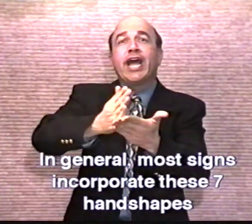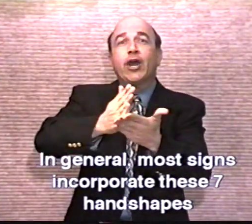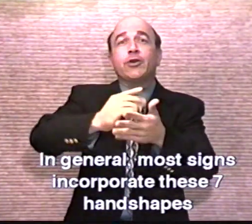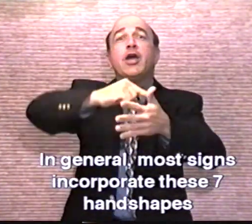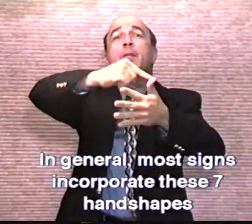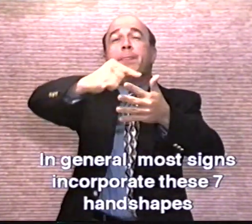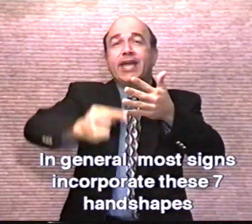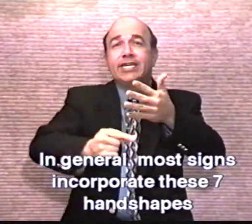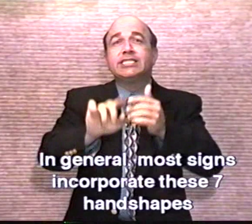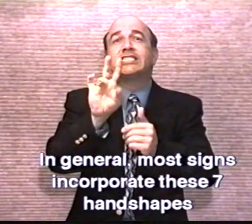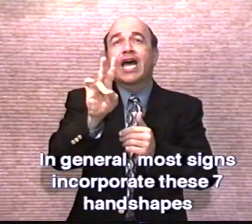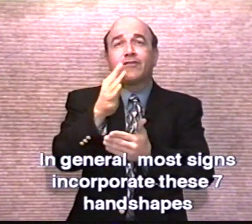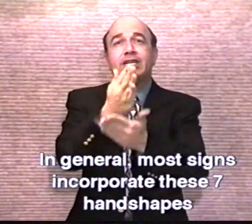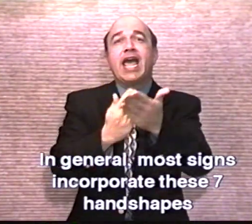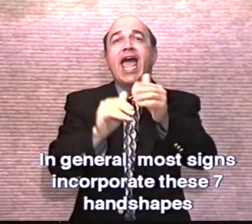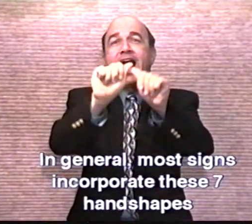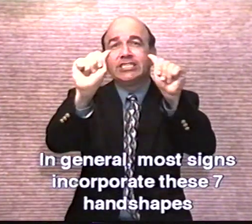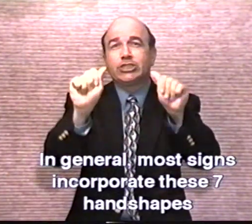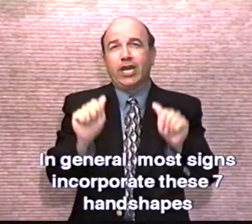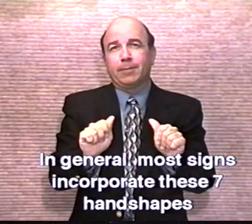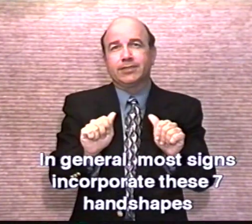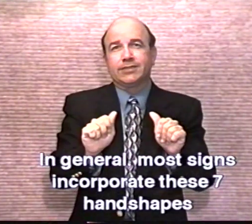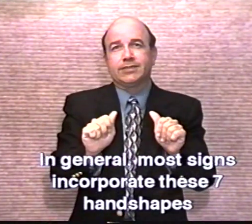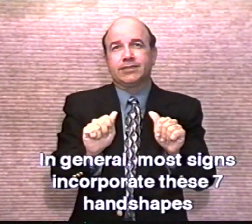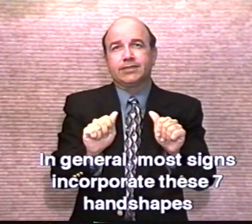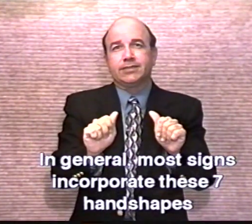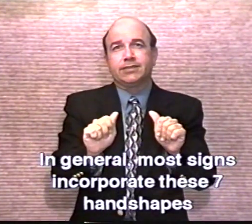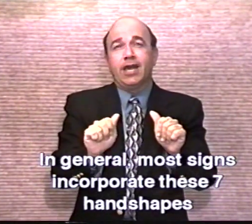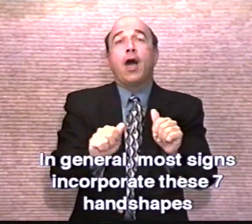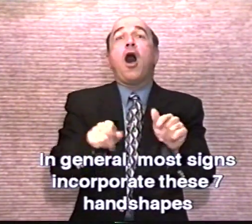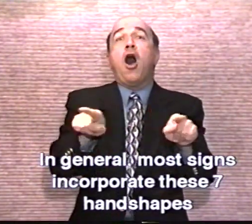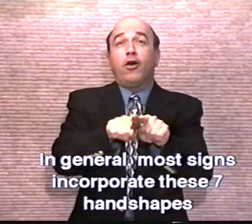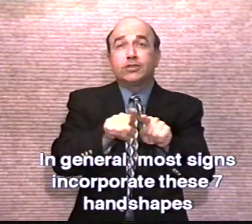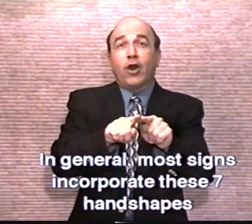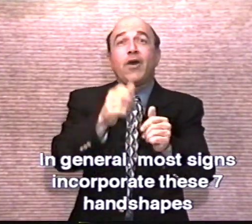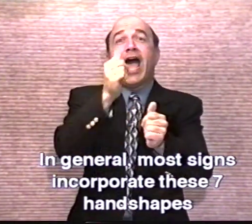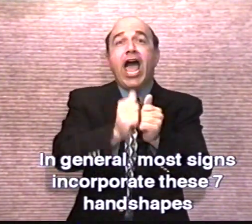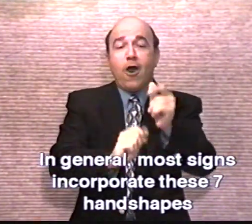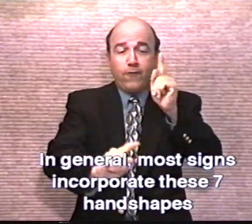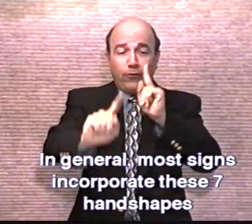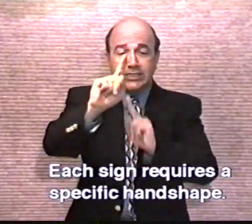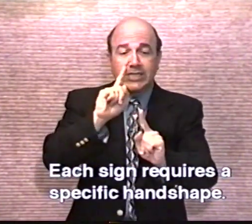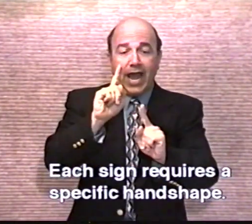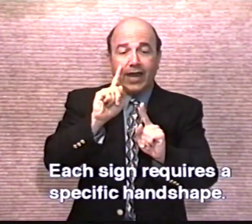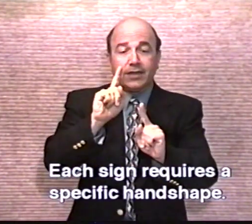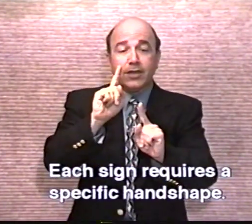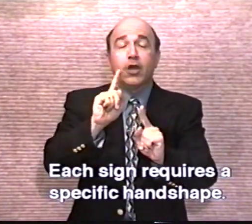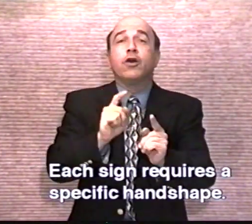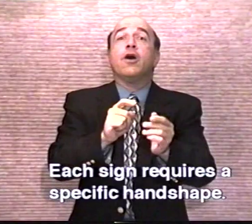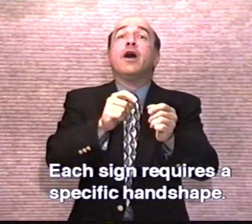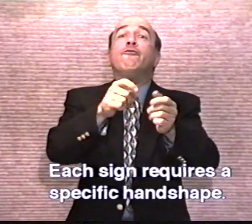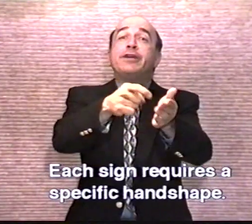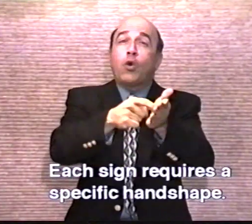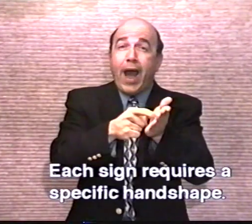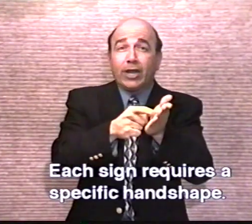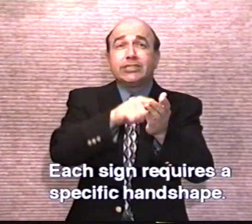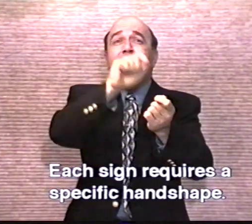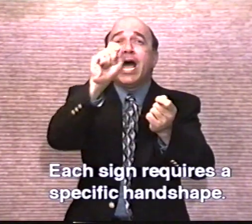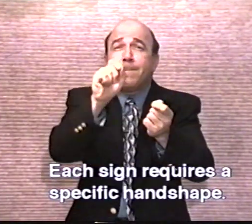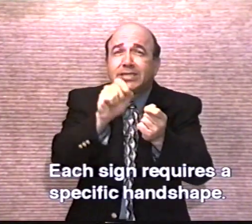share these 7 hand shapes. Also, every sign requires a